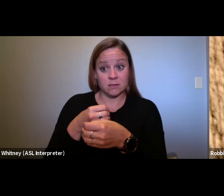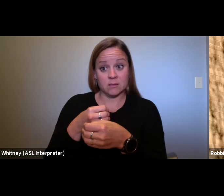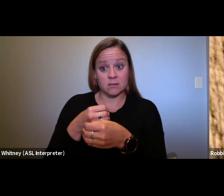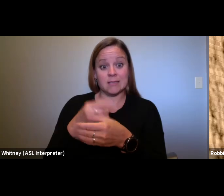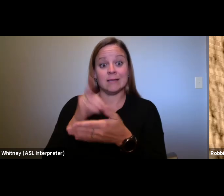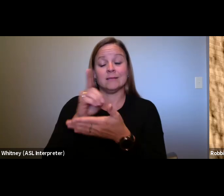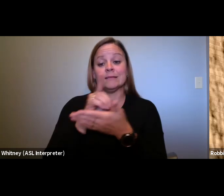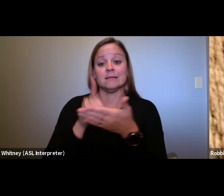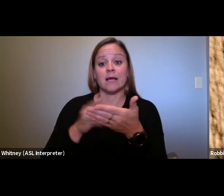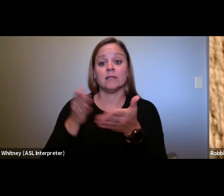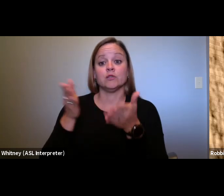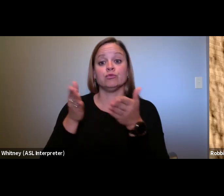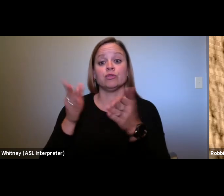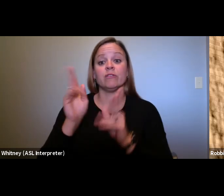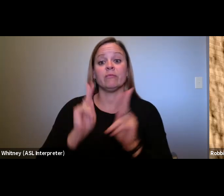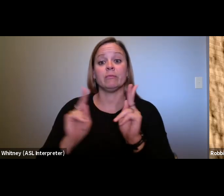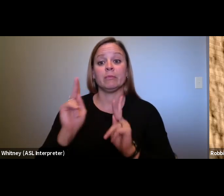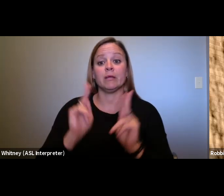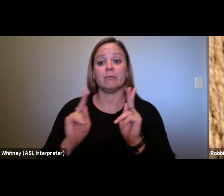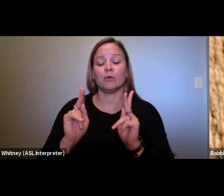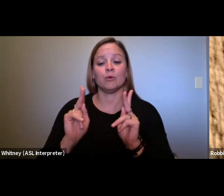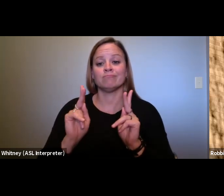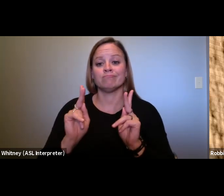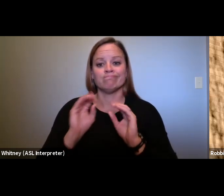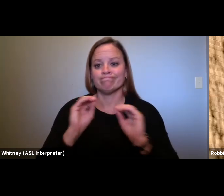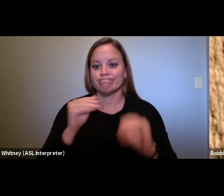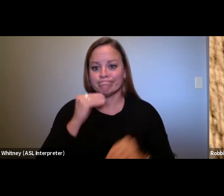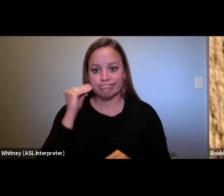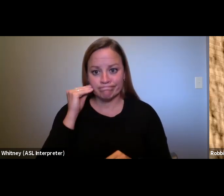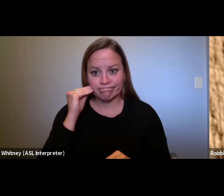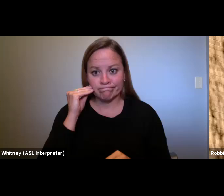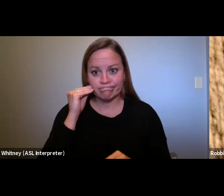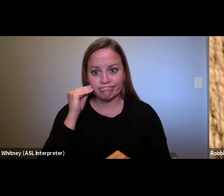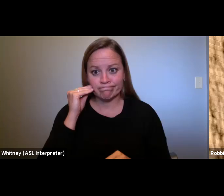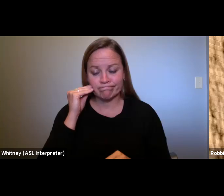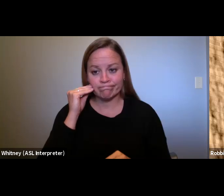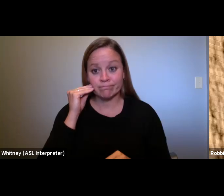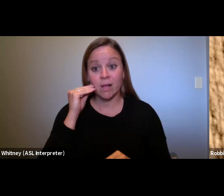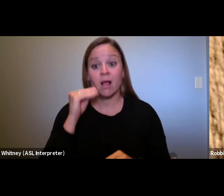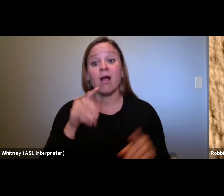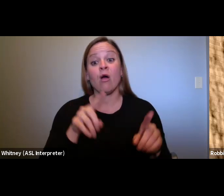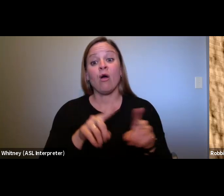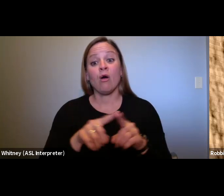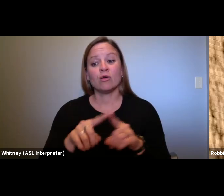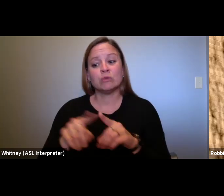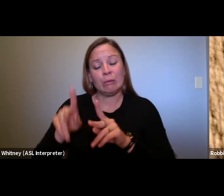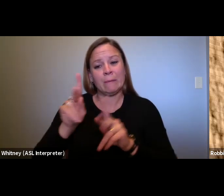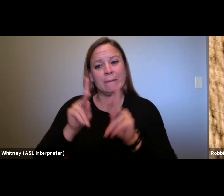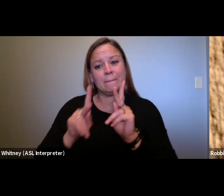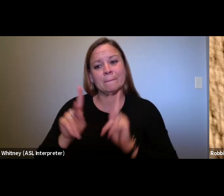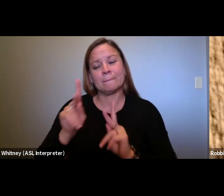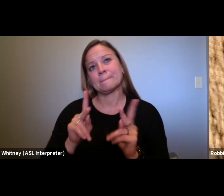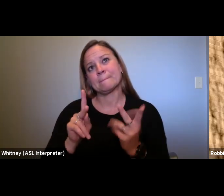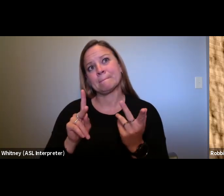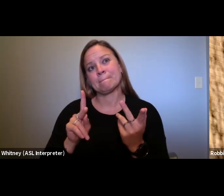designed to serve people who are unhoused. And in addition to that, it's folks who